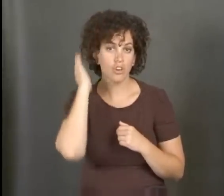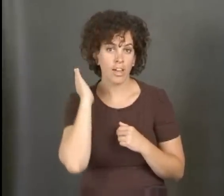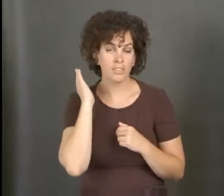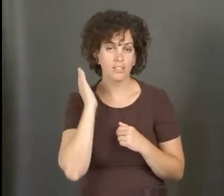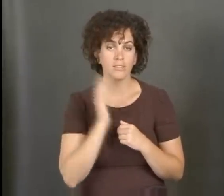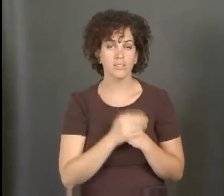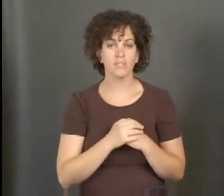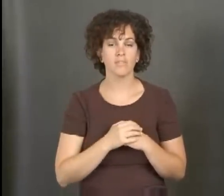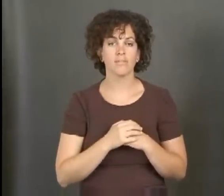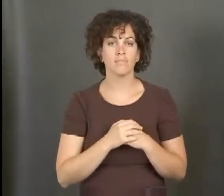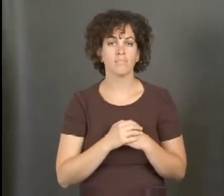Straight.